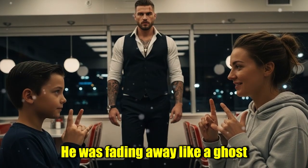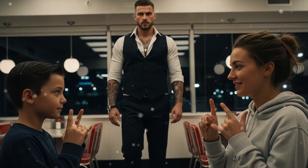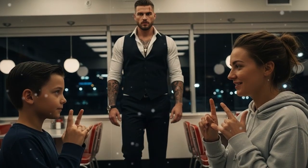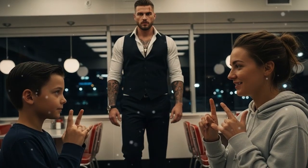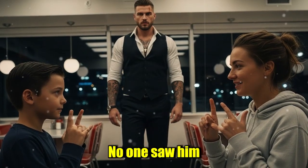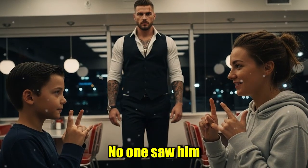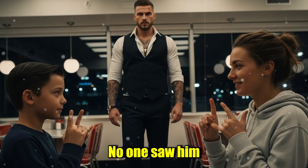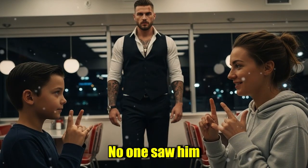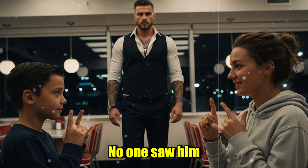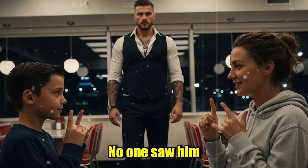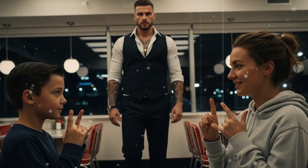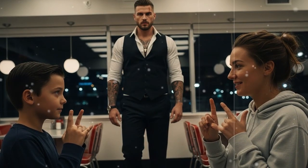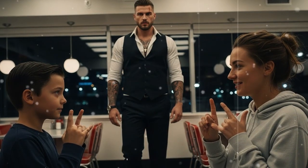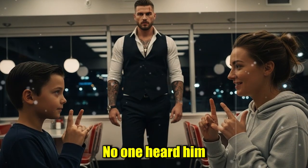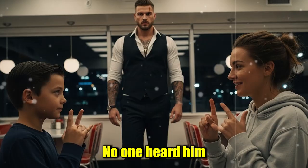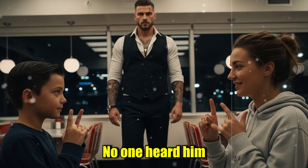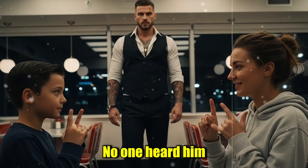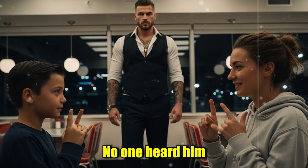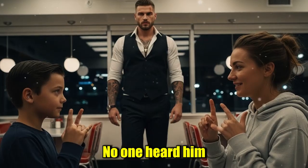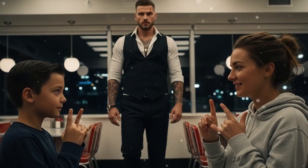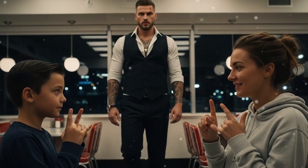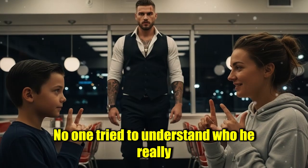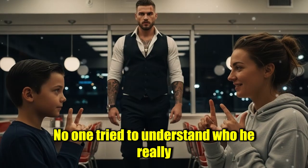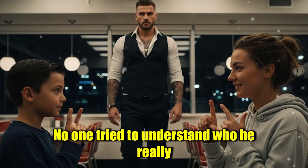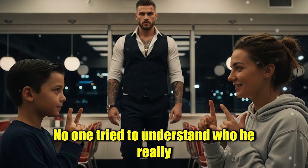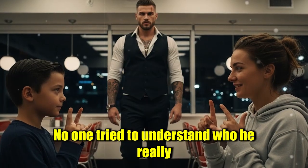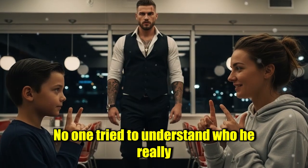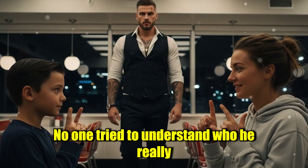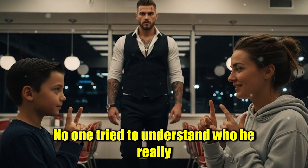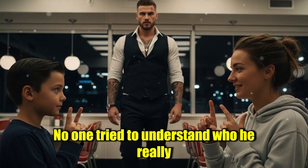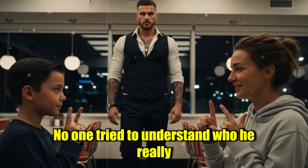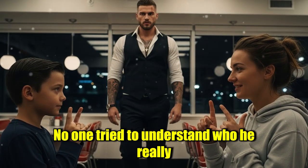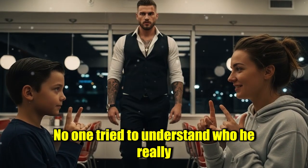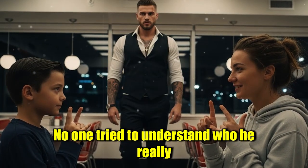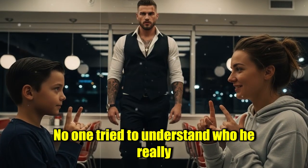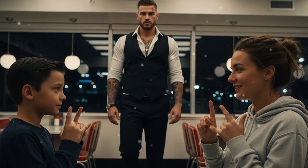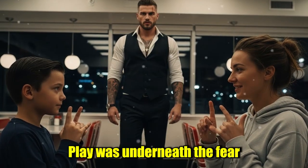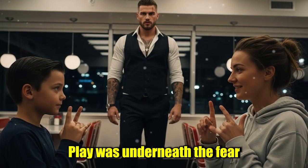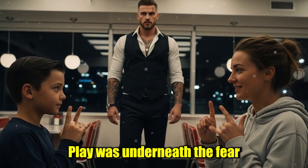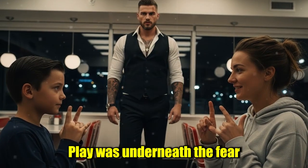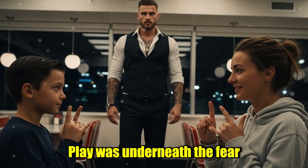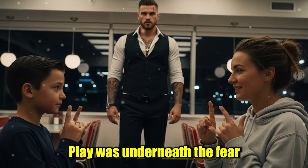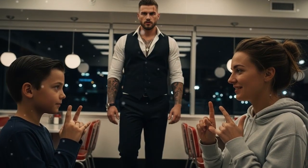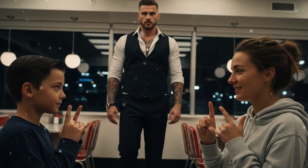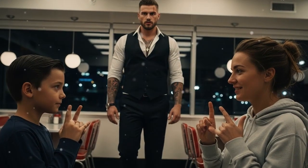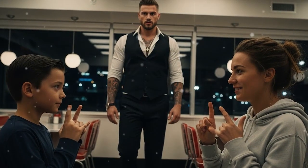ghost. No one saw him, no one heard him, no one tried to understand who he really was underneath the fear.